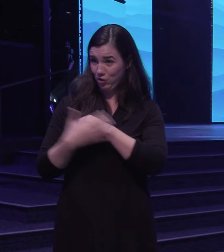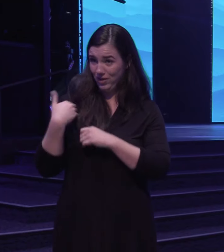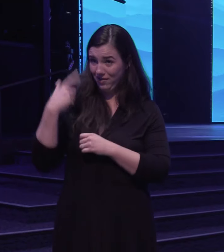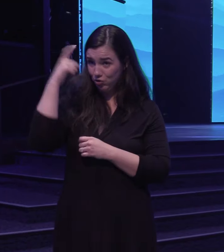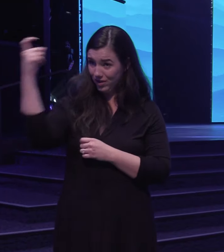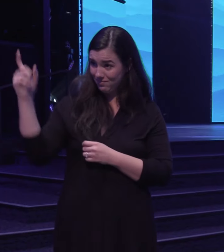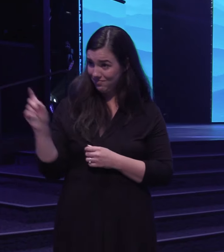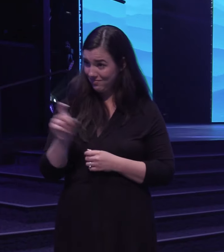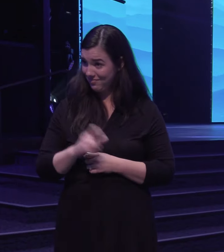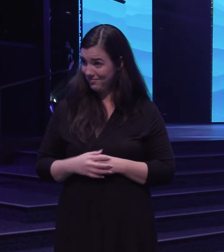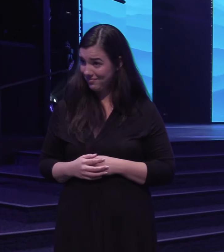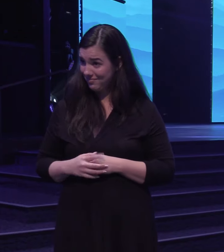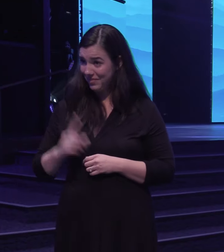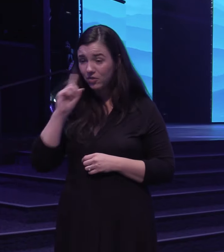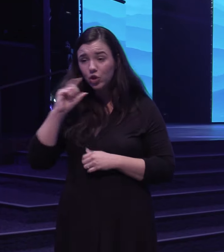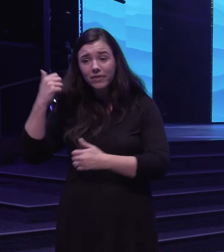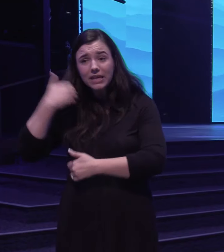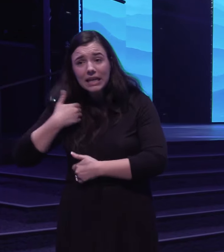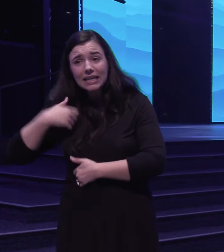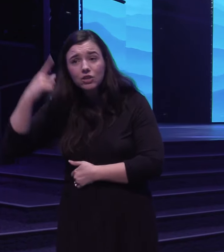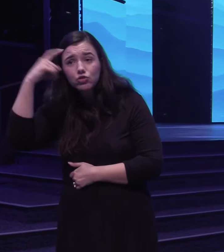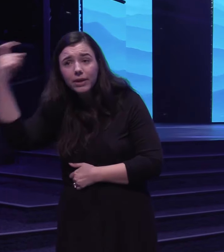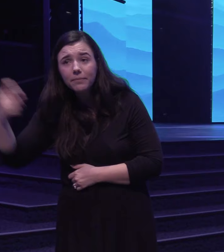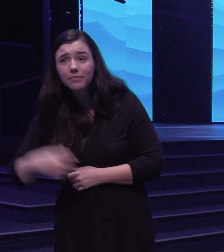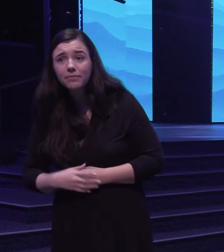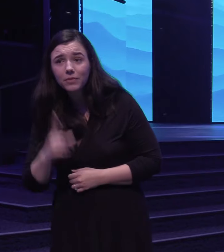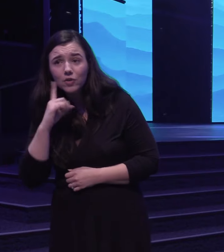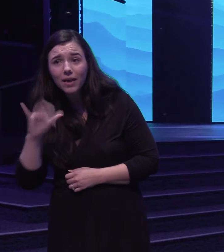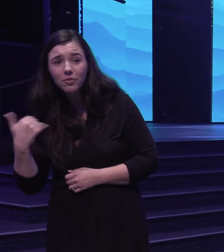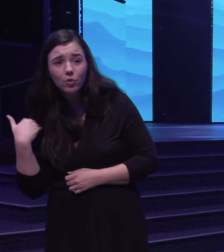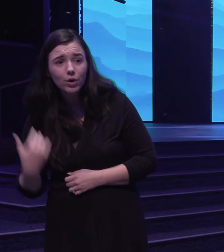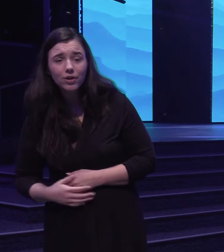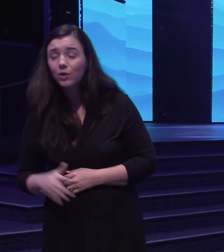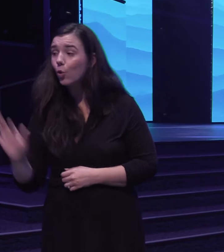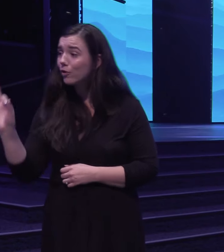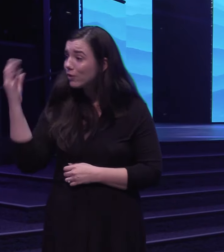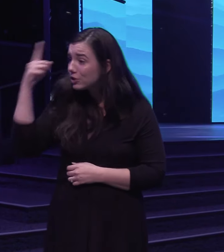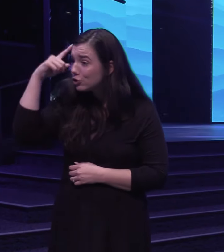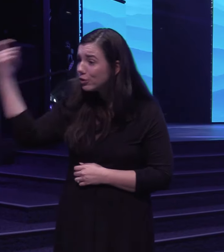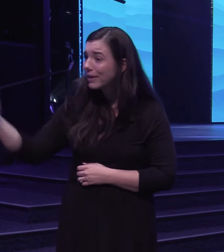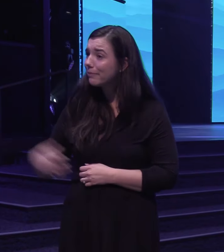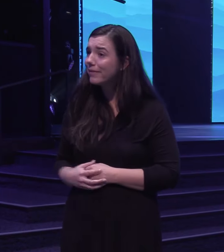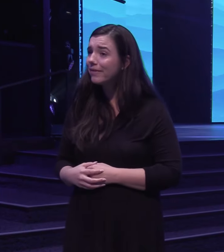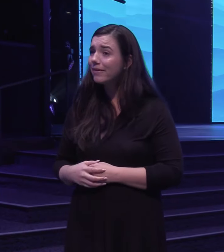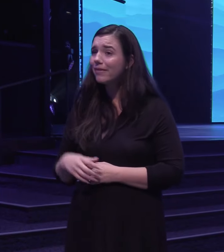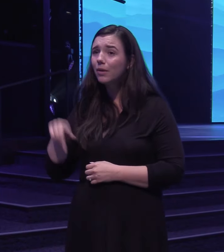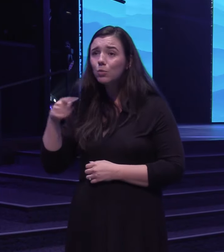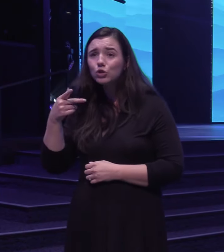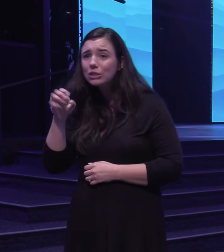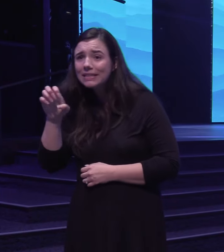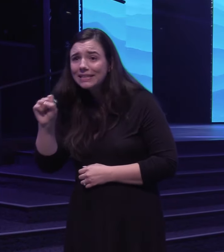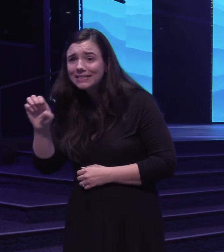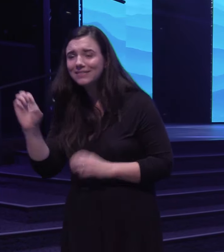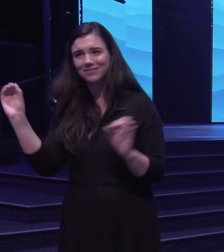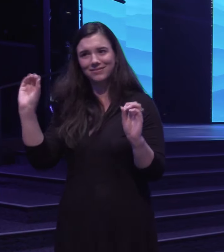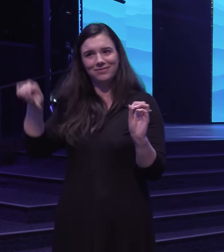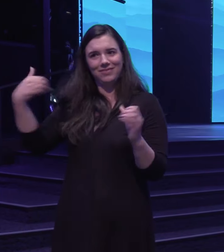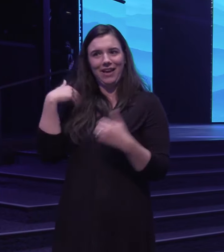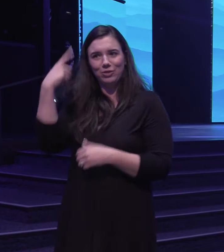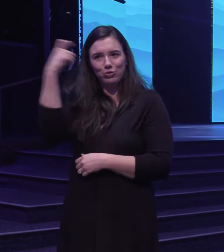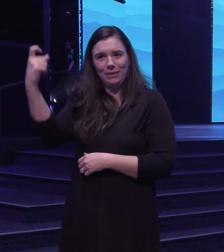dream? Have you ever heard of a Canadian dream? Or French dream? Portuguese dream? No, nobody else has a